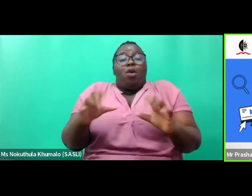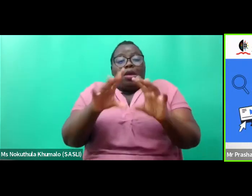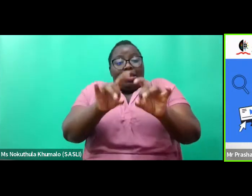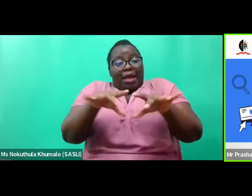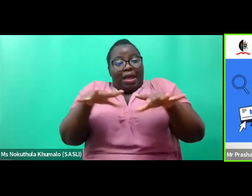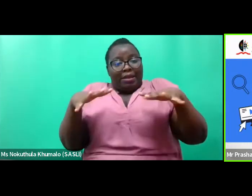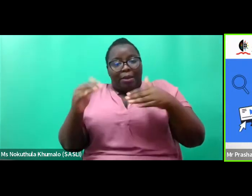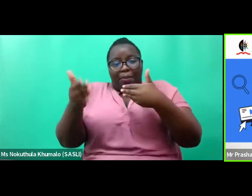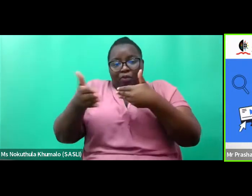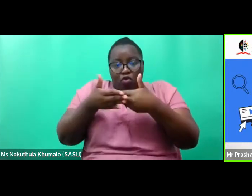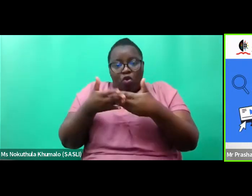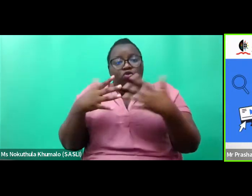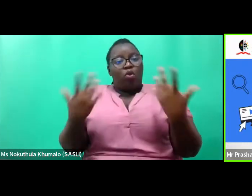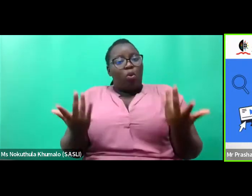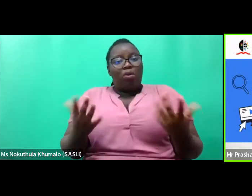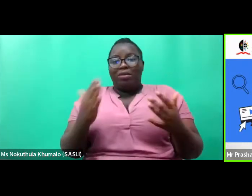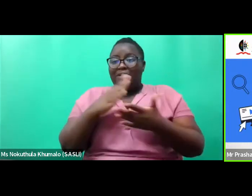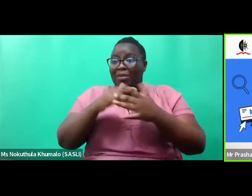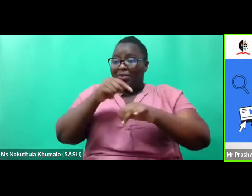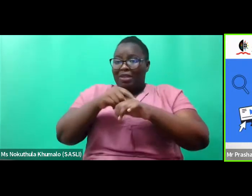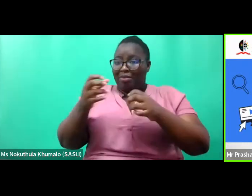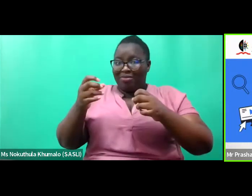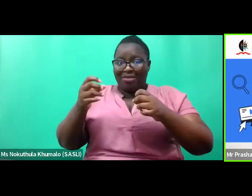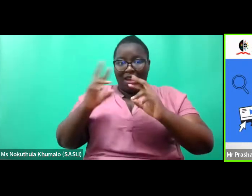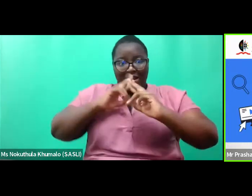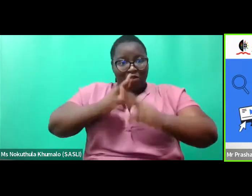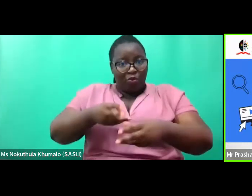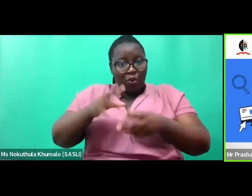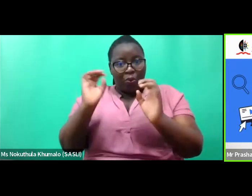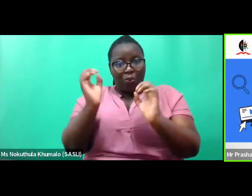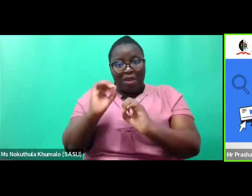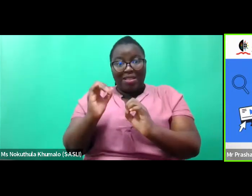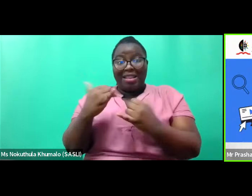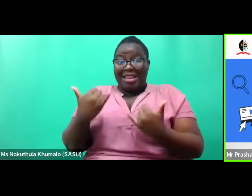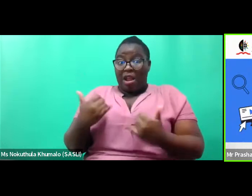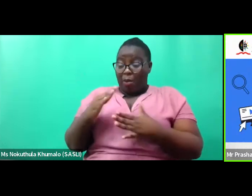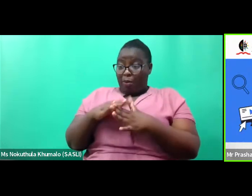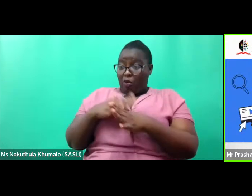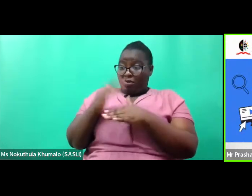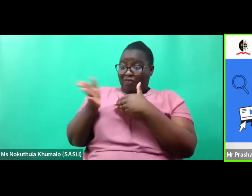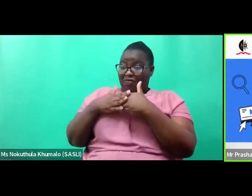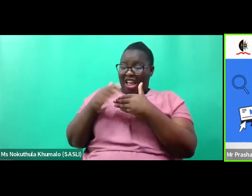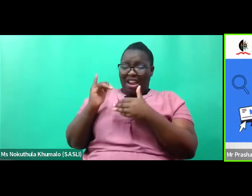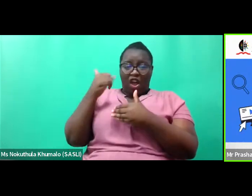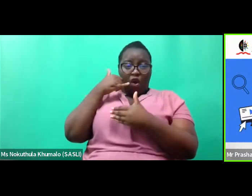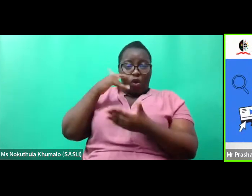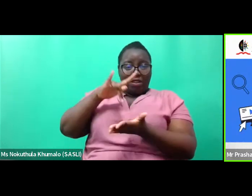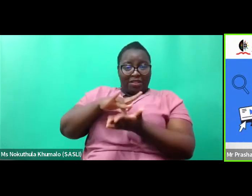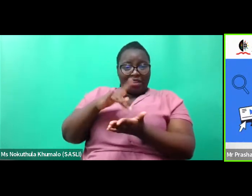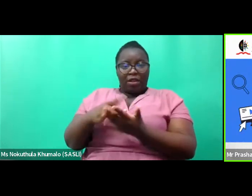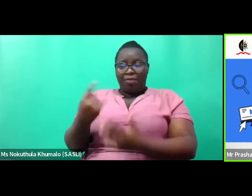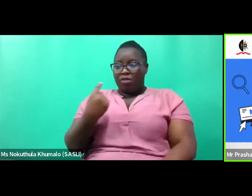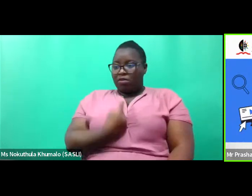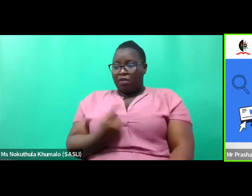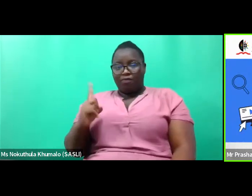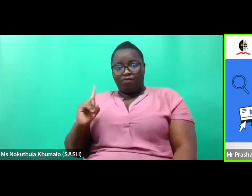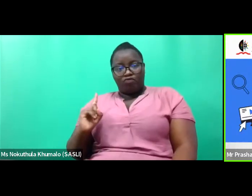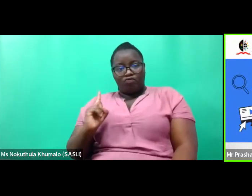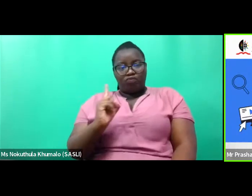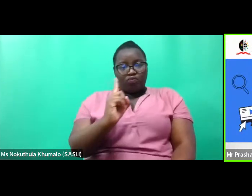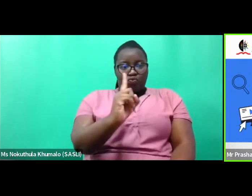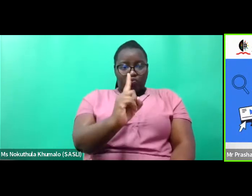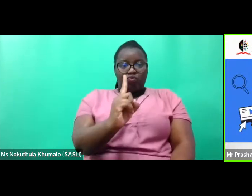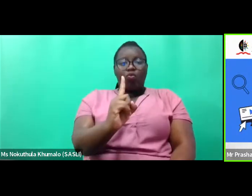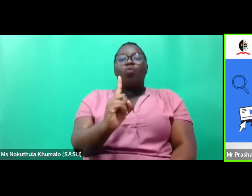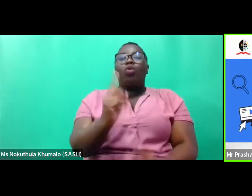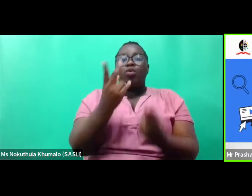all. Another problem was the travel. Because they shut down the call center, I had to go to the university for just about everything.